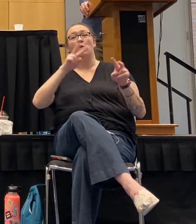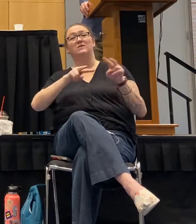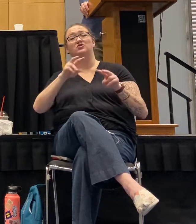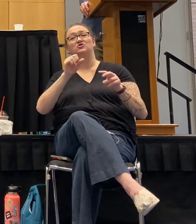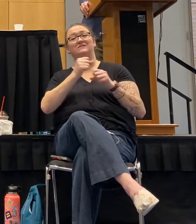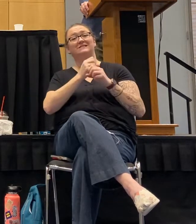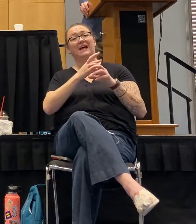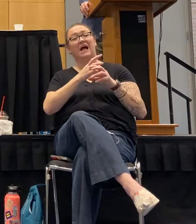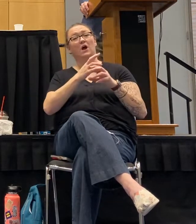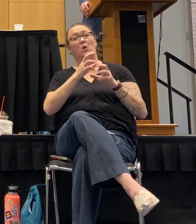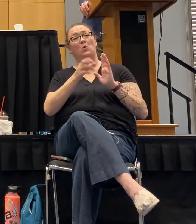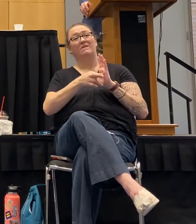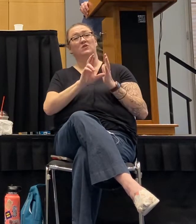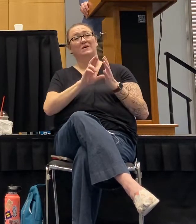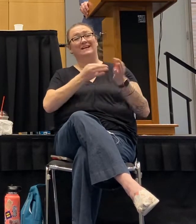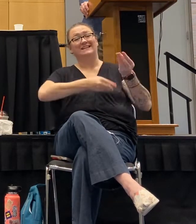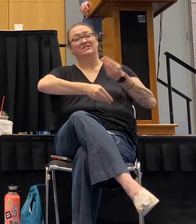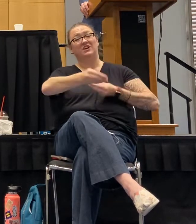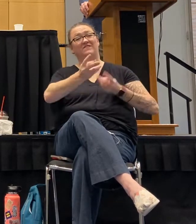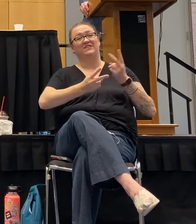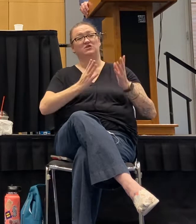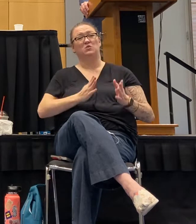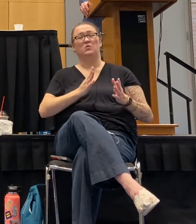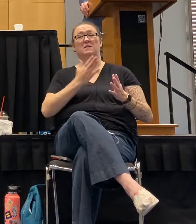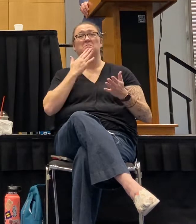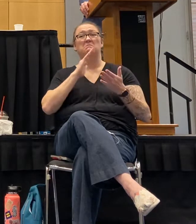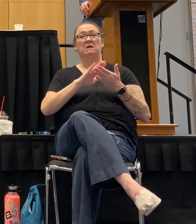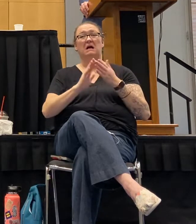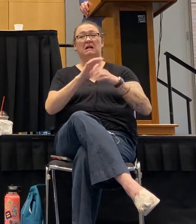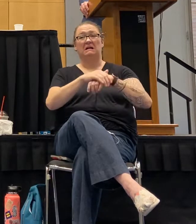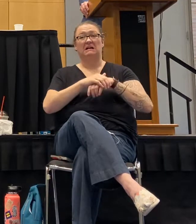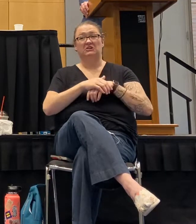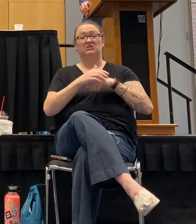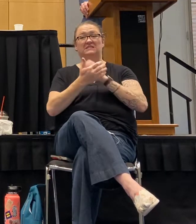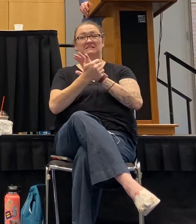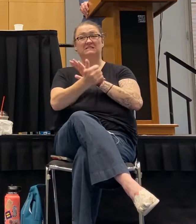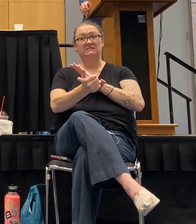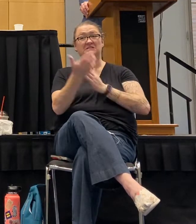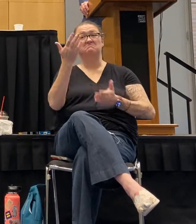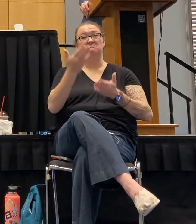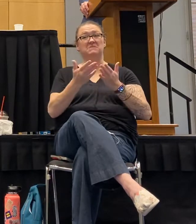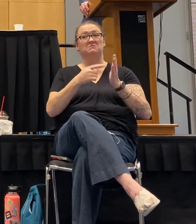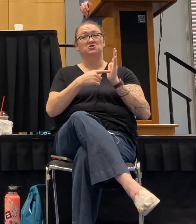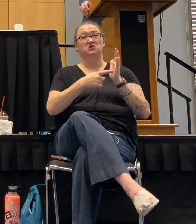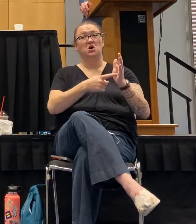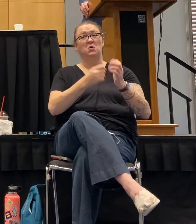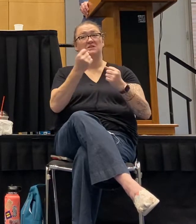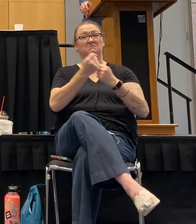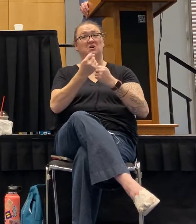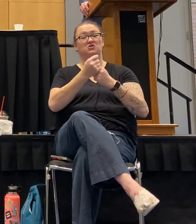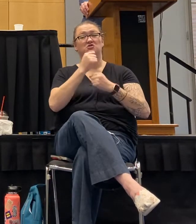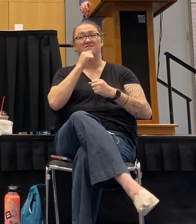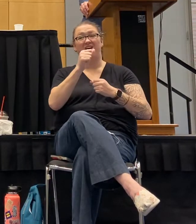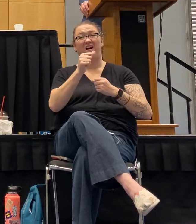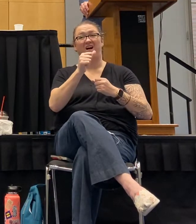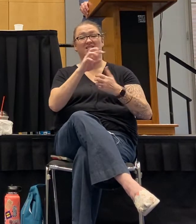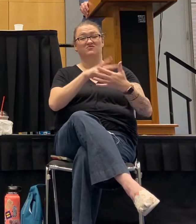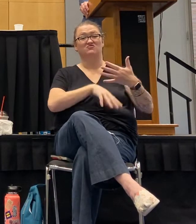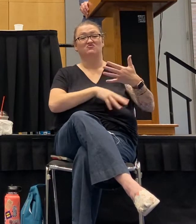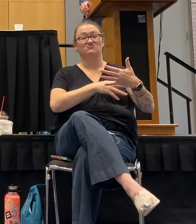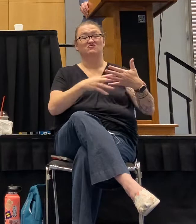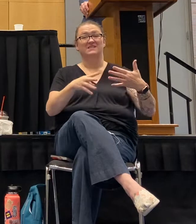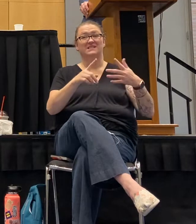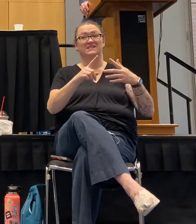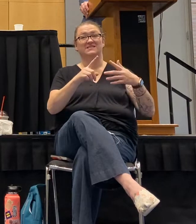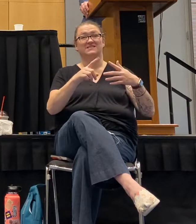reviews exchange visitors with noticeably poor English-speaking skills, which may indicate a sponsor has not screened prospective candidates for